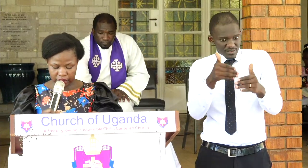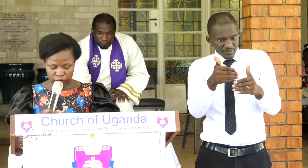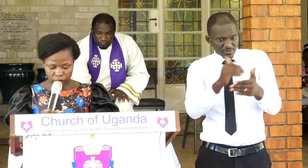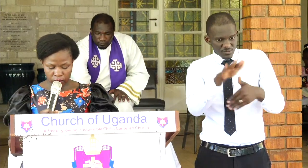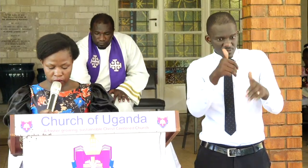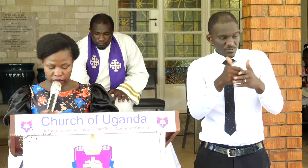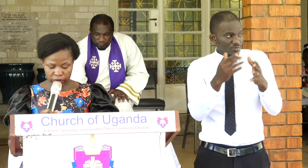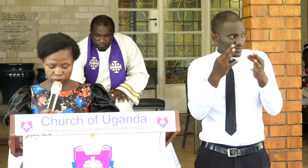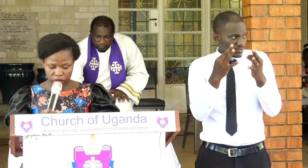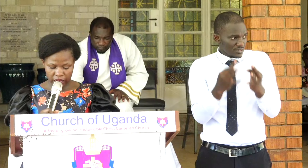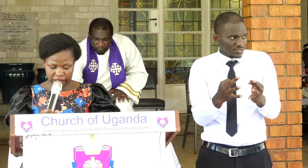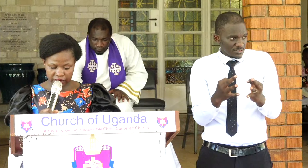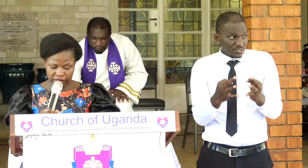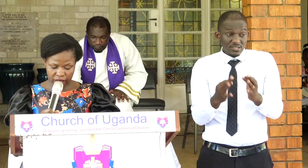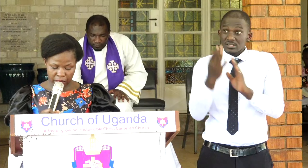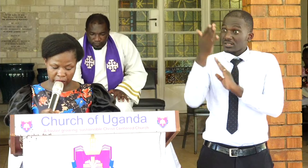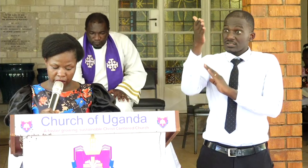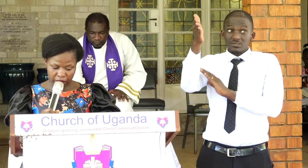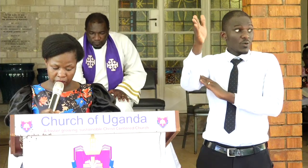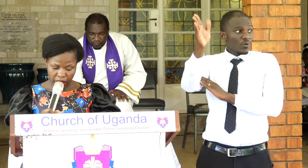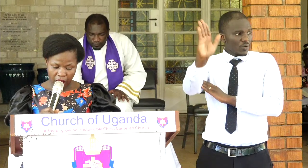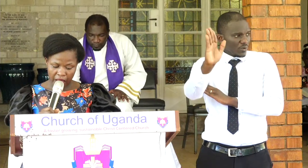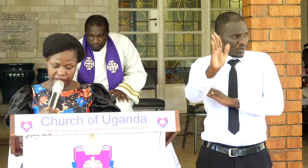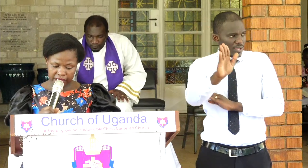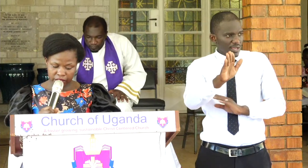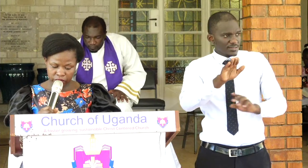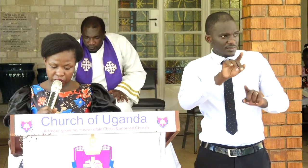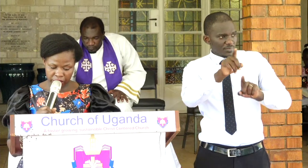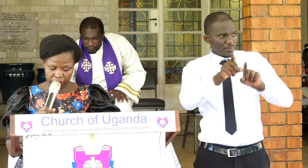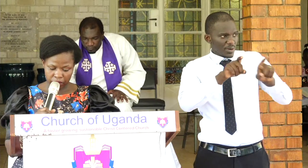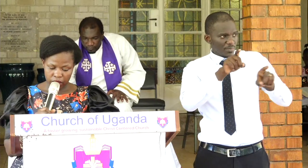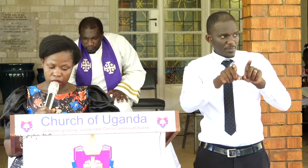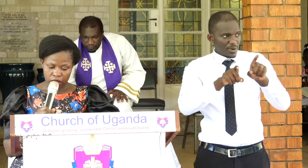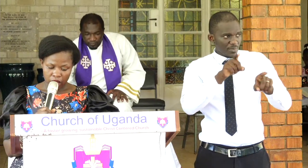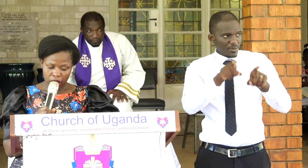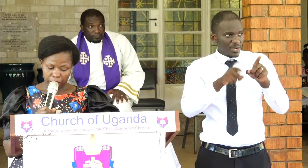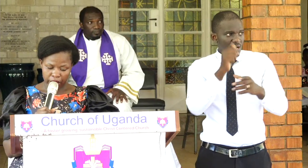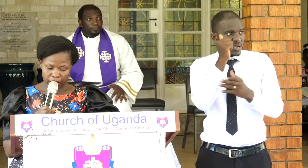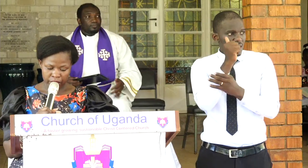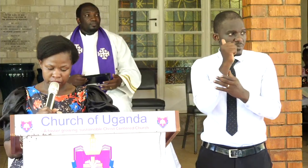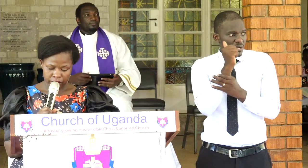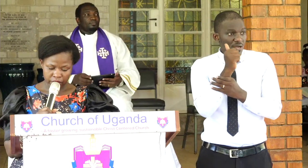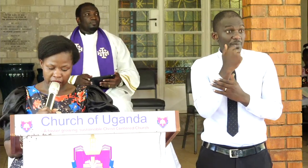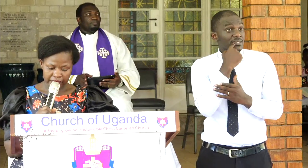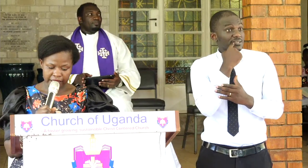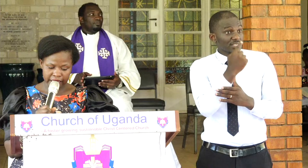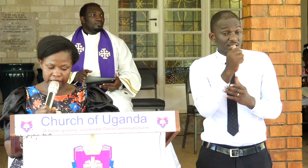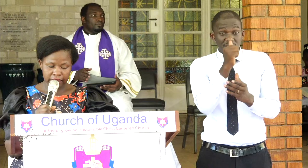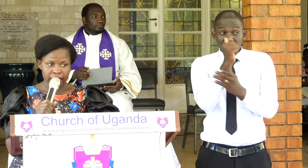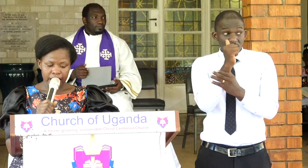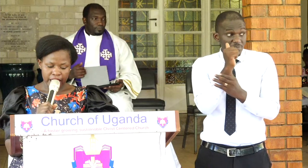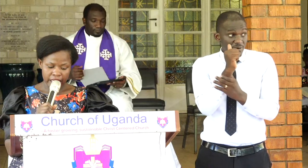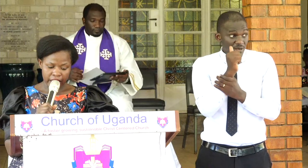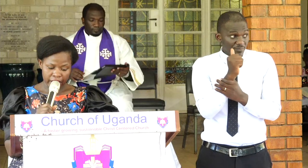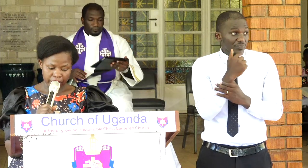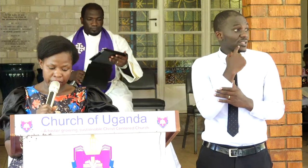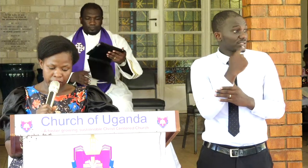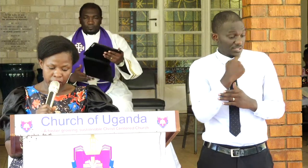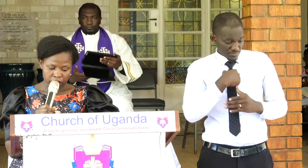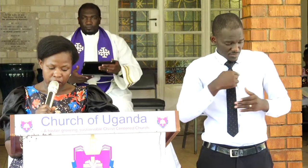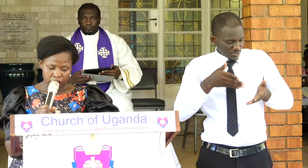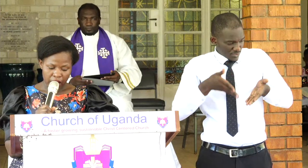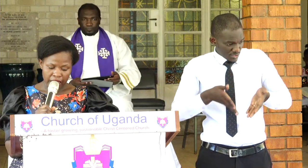things that God had tested Abraham and said to him, Abraham, and he said, Here I